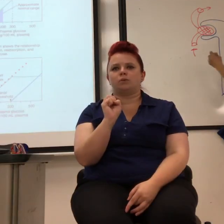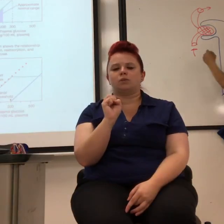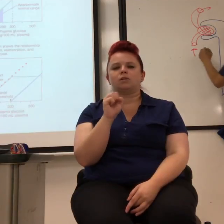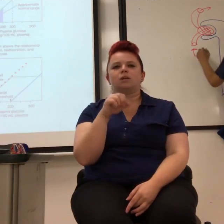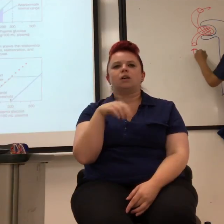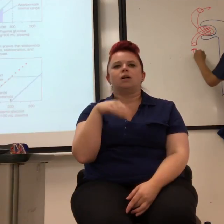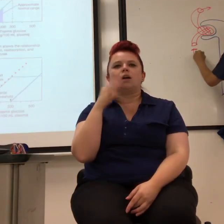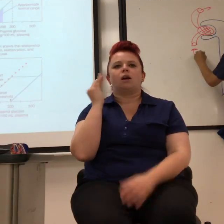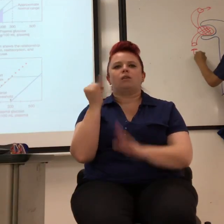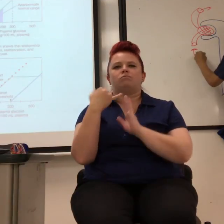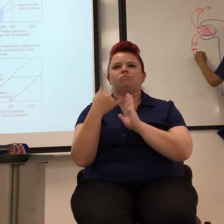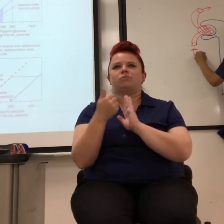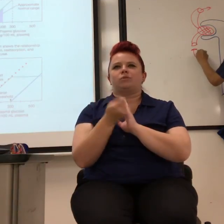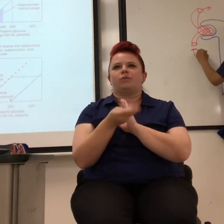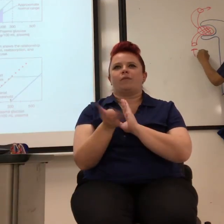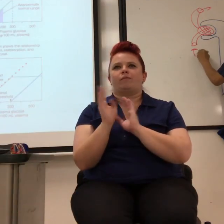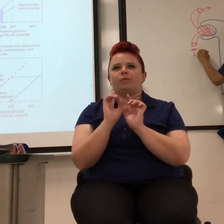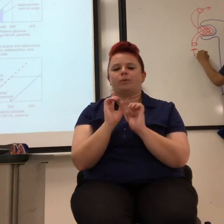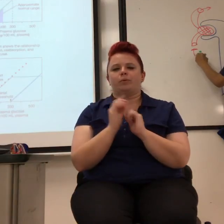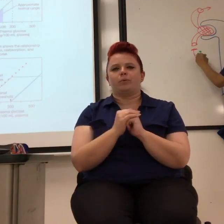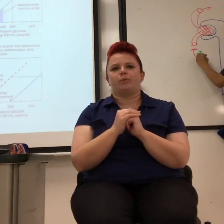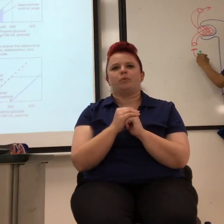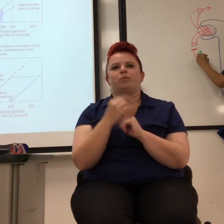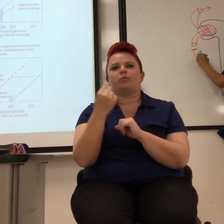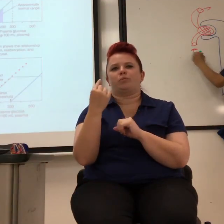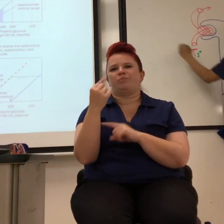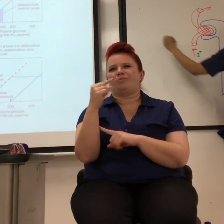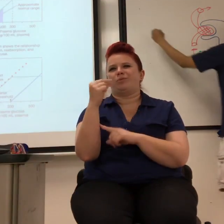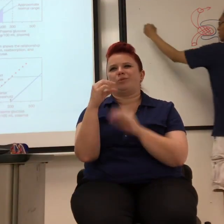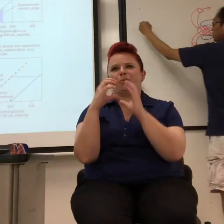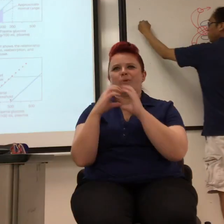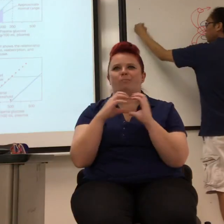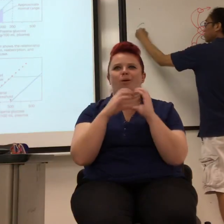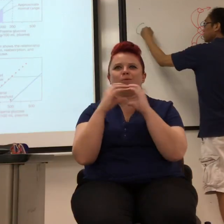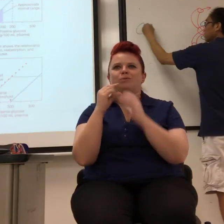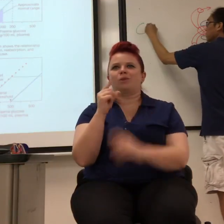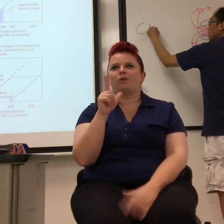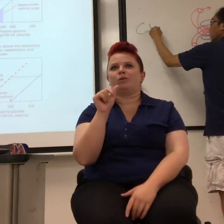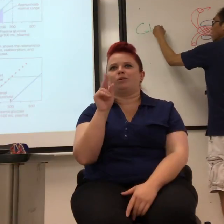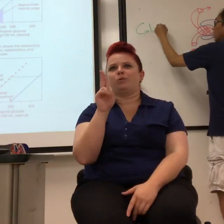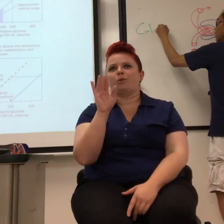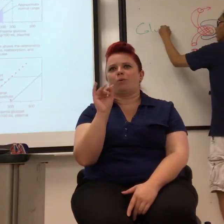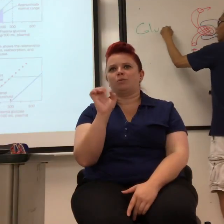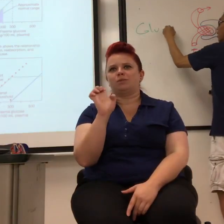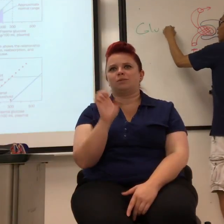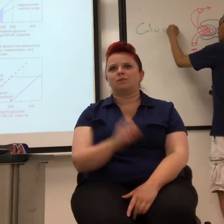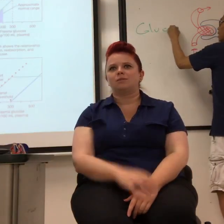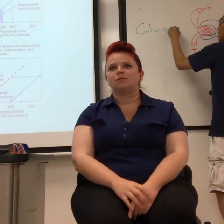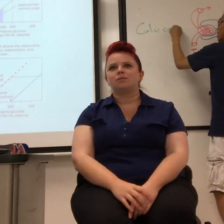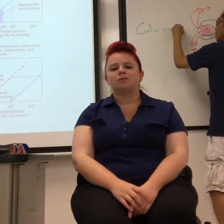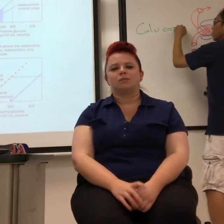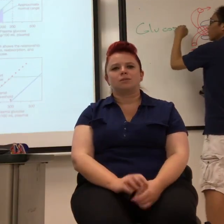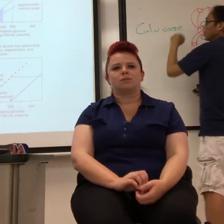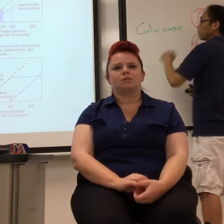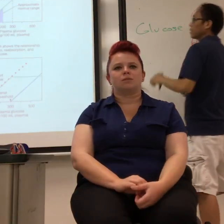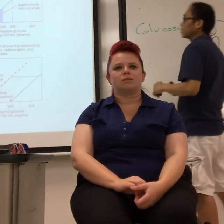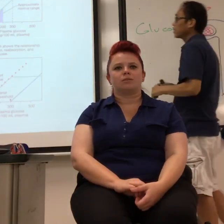Let me just draw a few green balls to represent glucose.